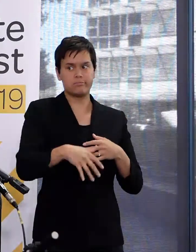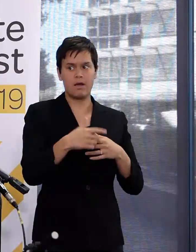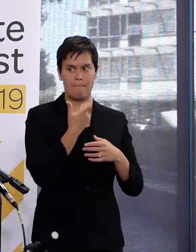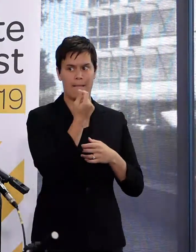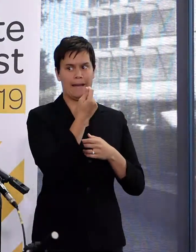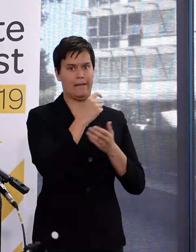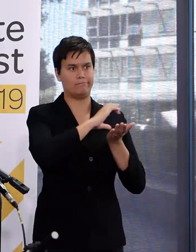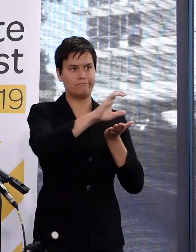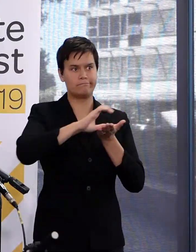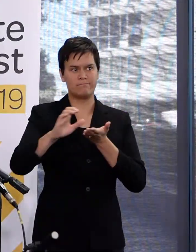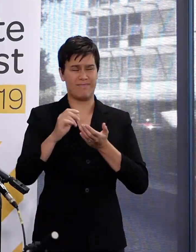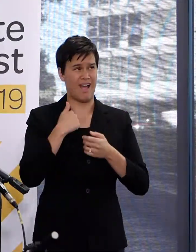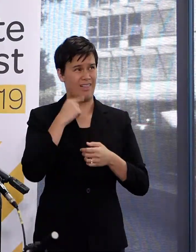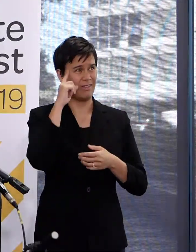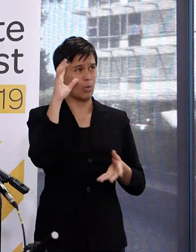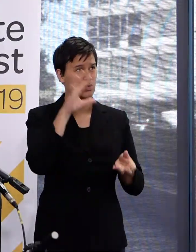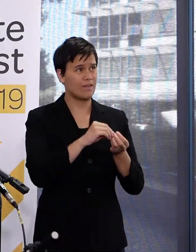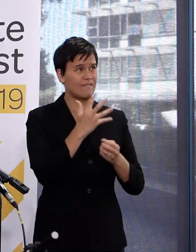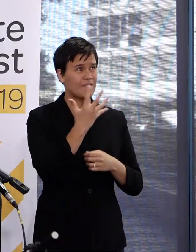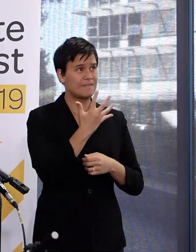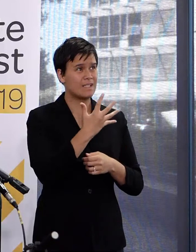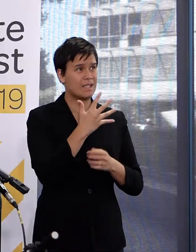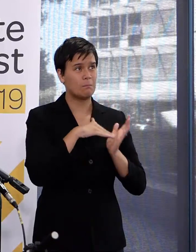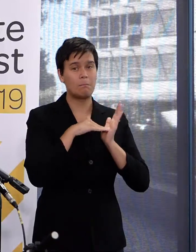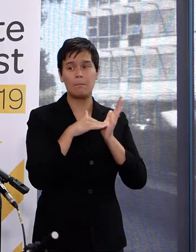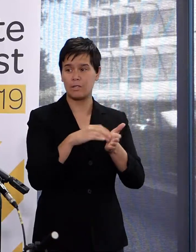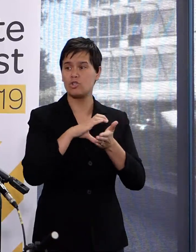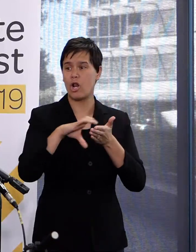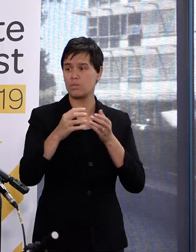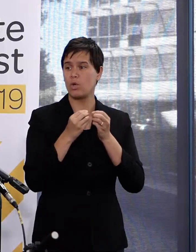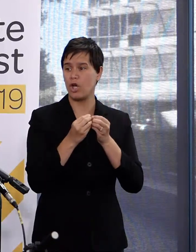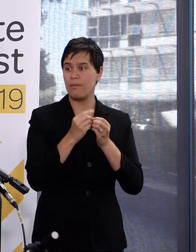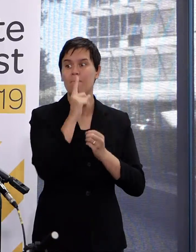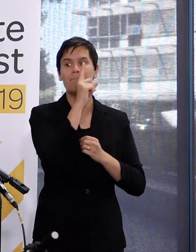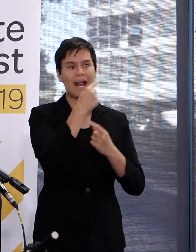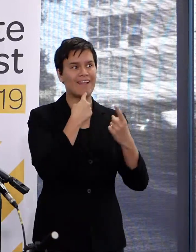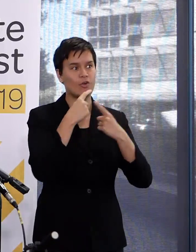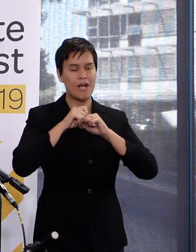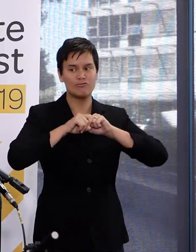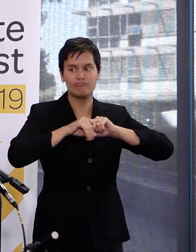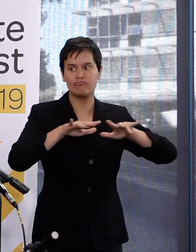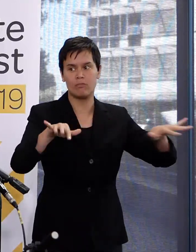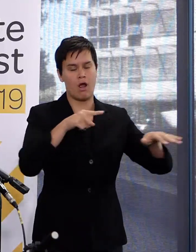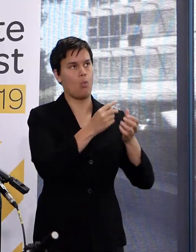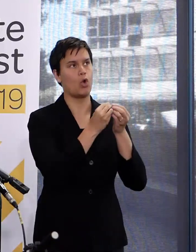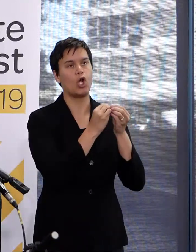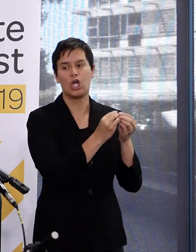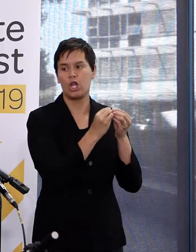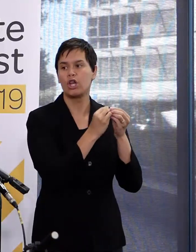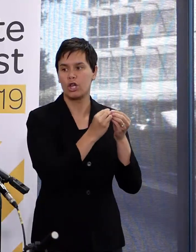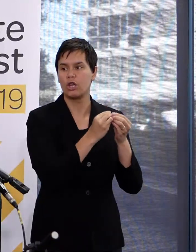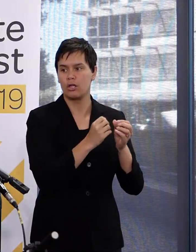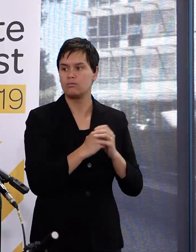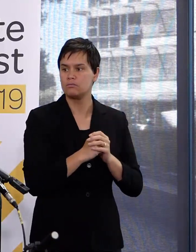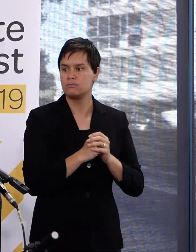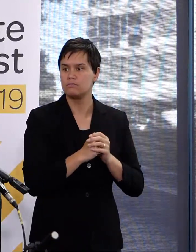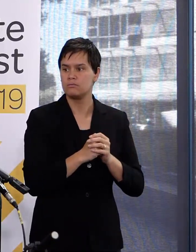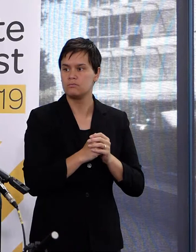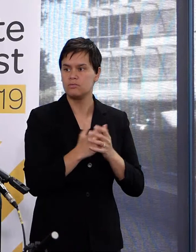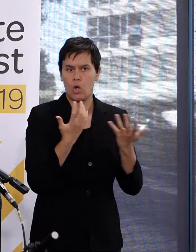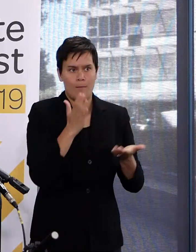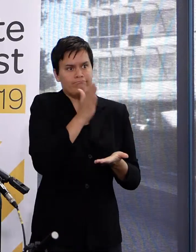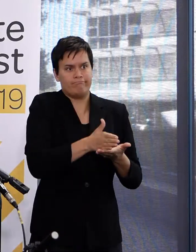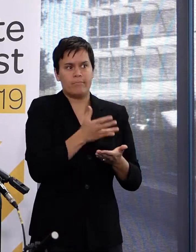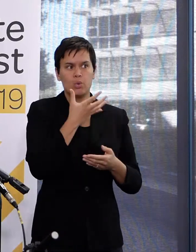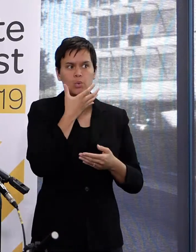was around 15 million, and I think it was an incredibly good campaign. So we won't be resigning from, using all the